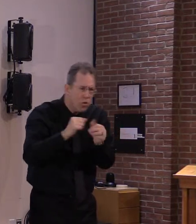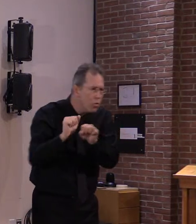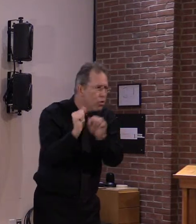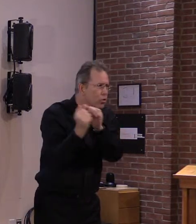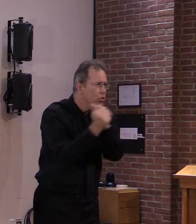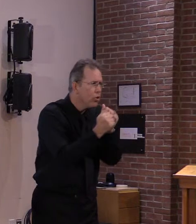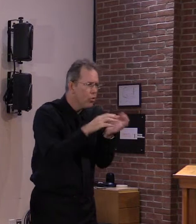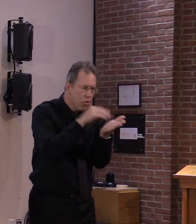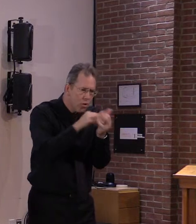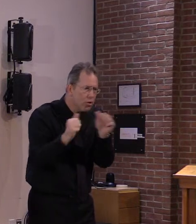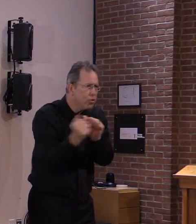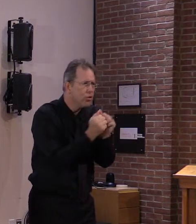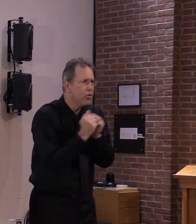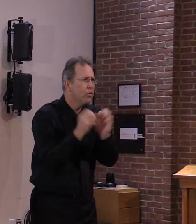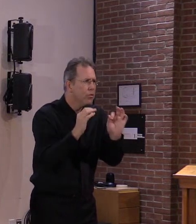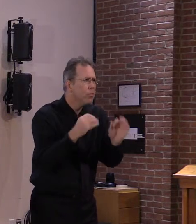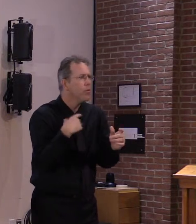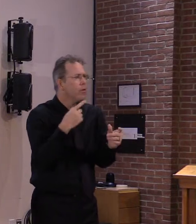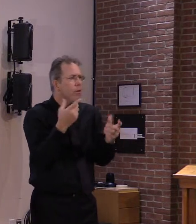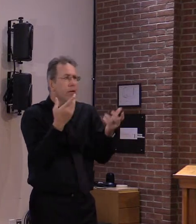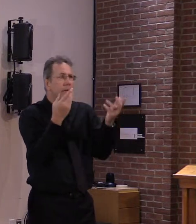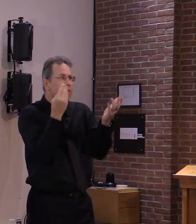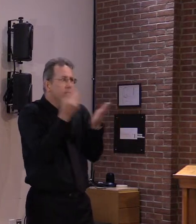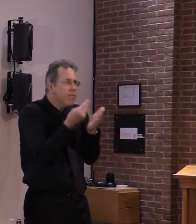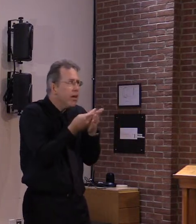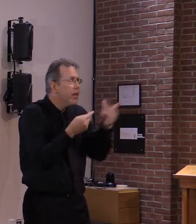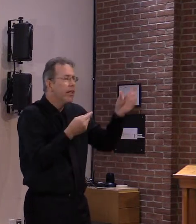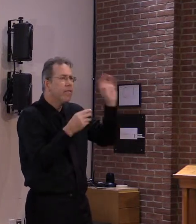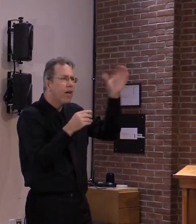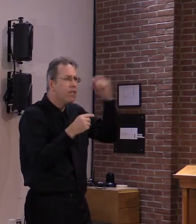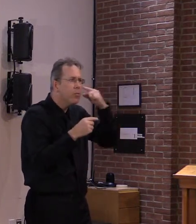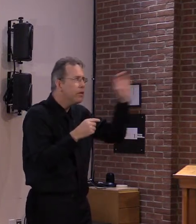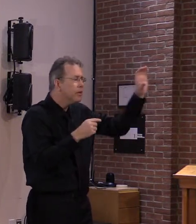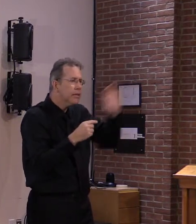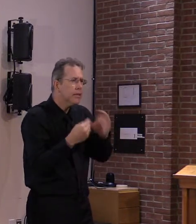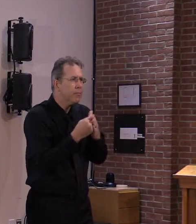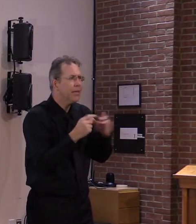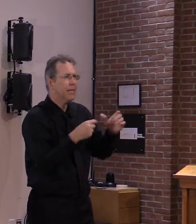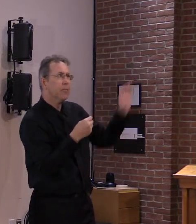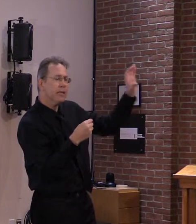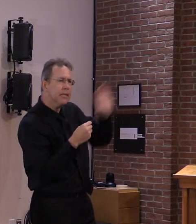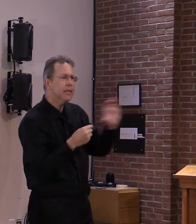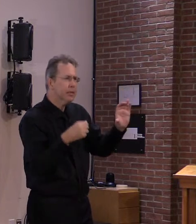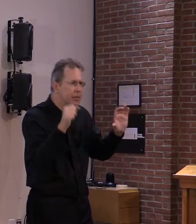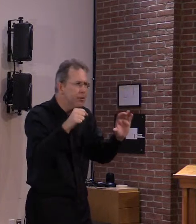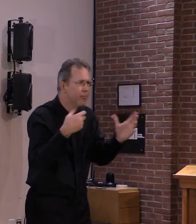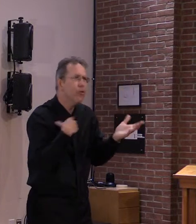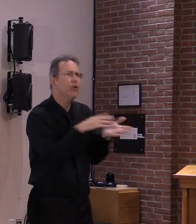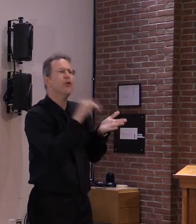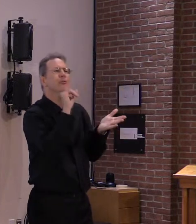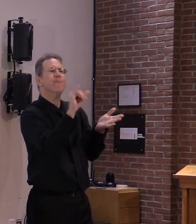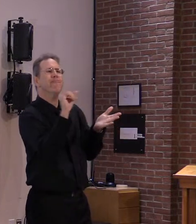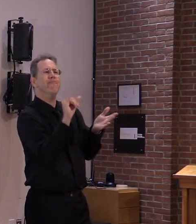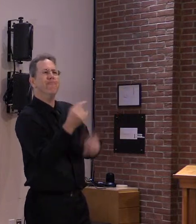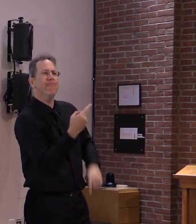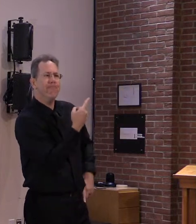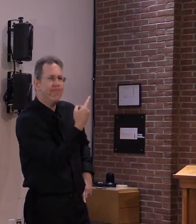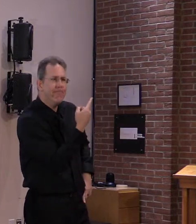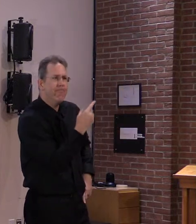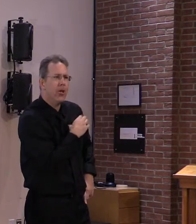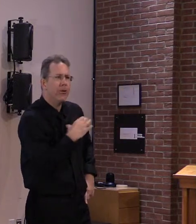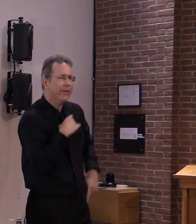more creative. I've seen some businesses that have used their entrepreneurial spirit and creativity to do things in